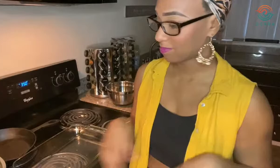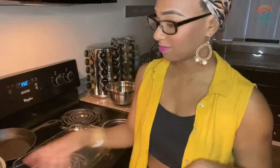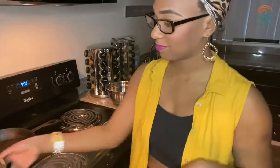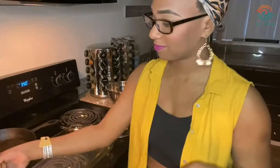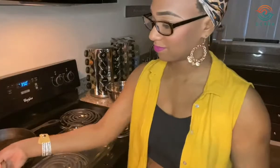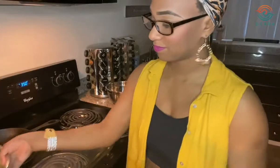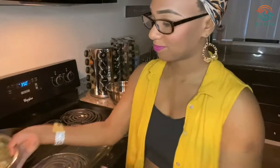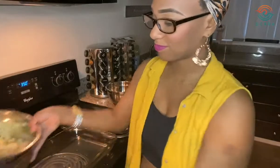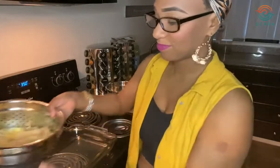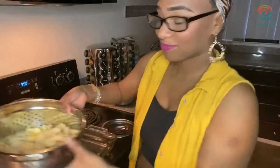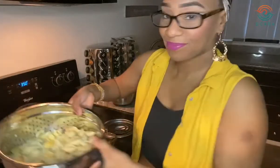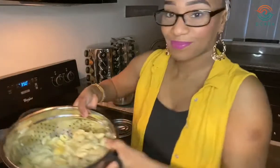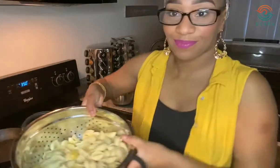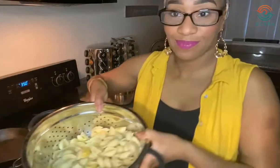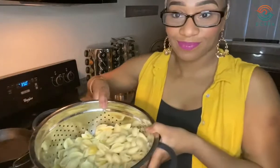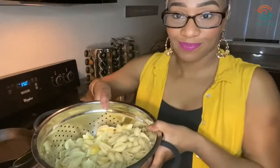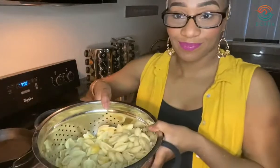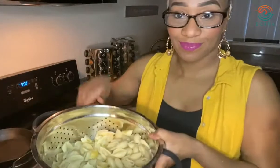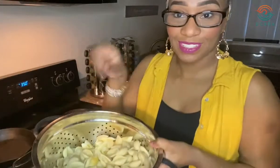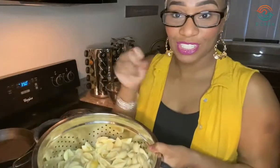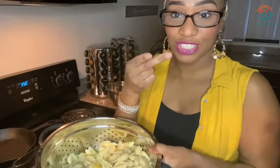The next step is going to be taking the shell pasta.